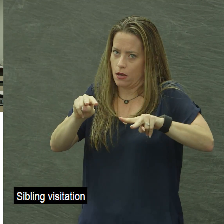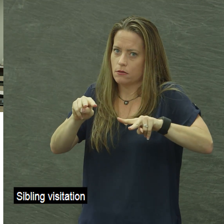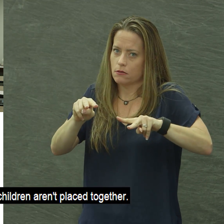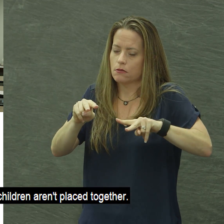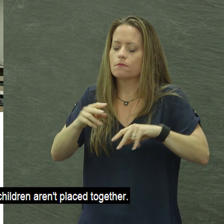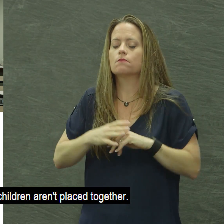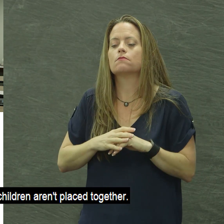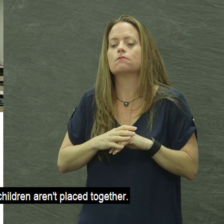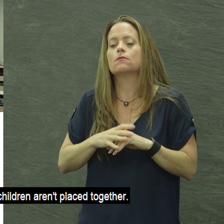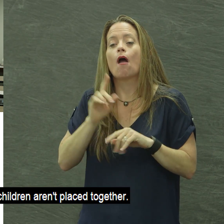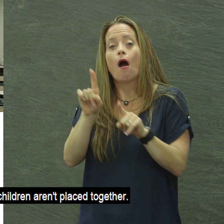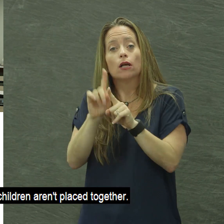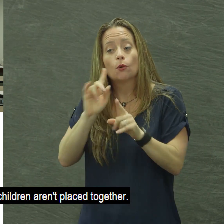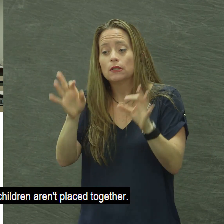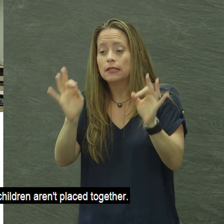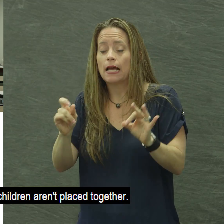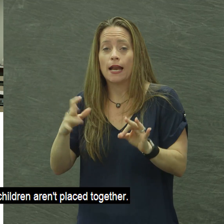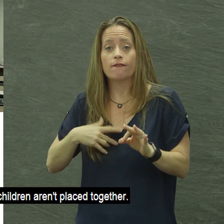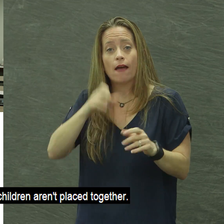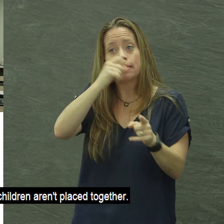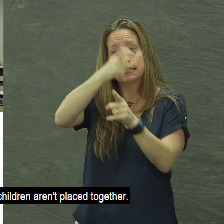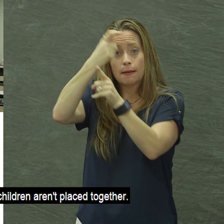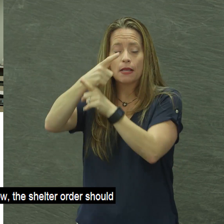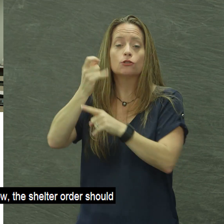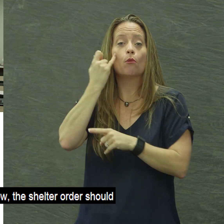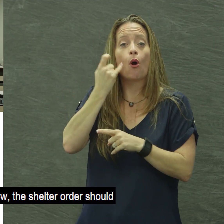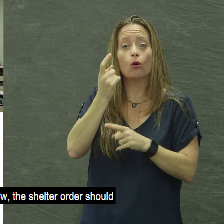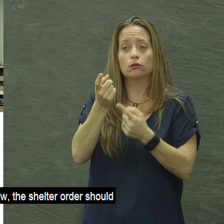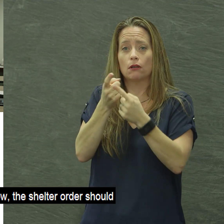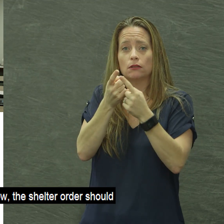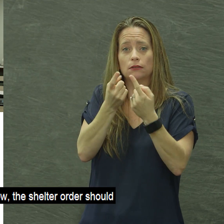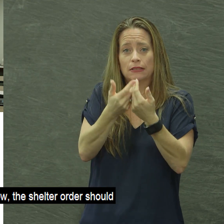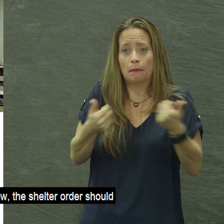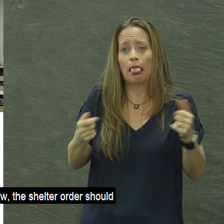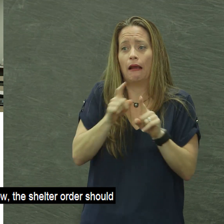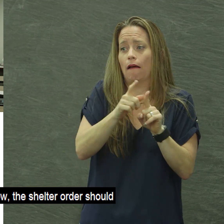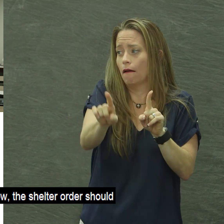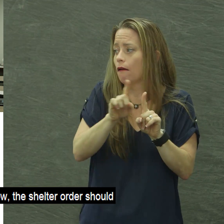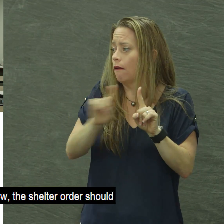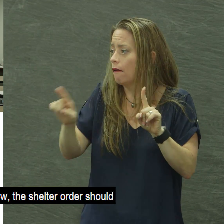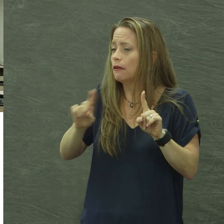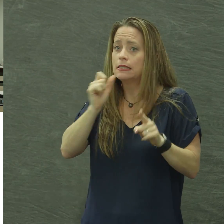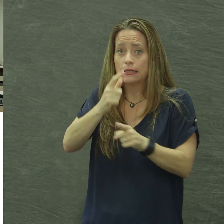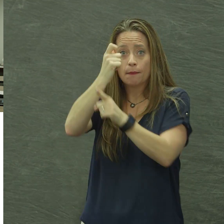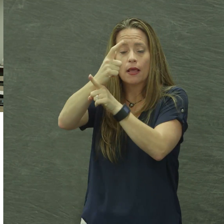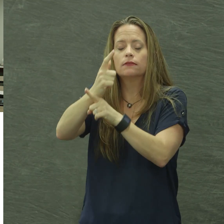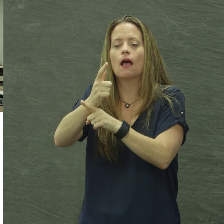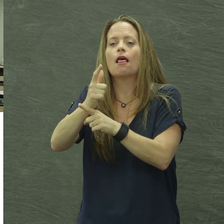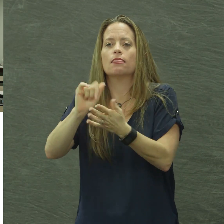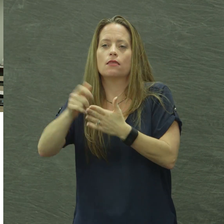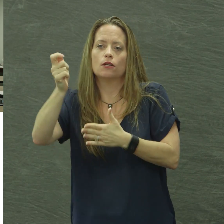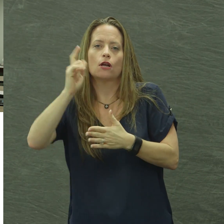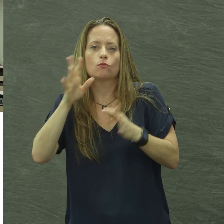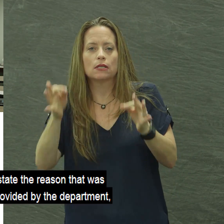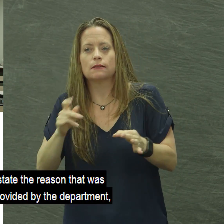Sibling visitation if the children aren't placed together. Now, the shelter order should